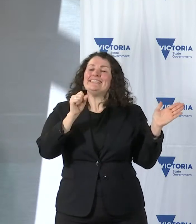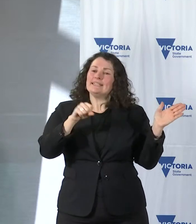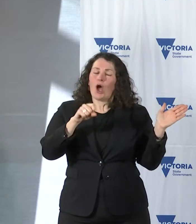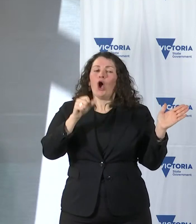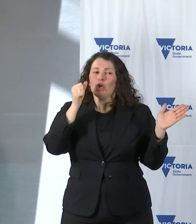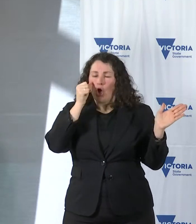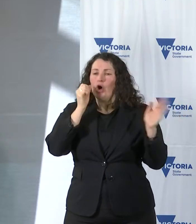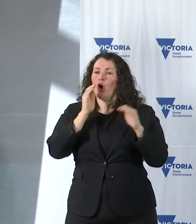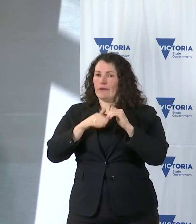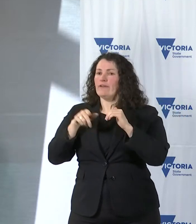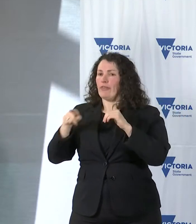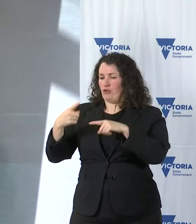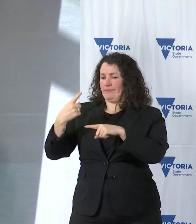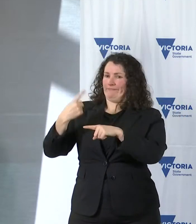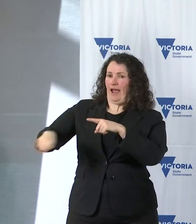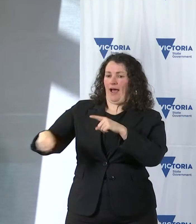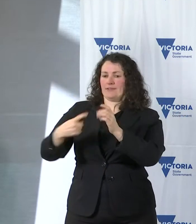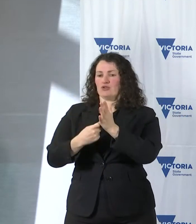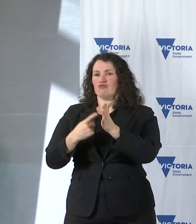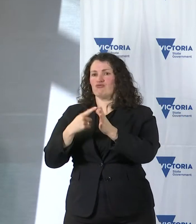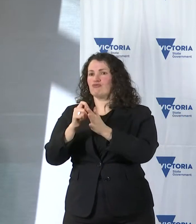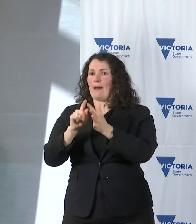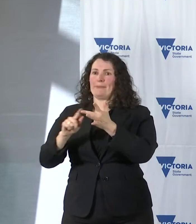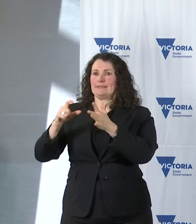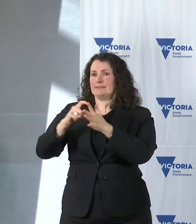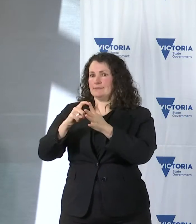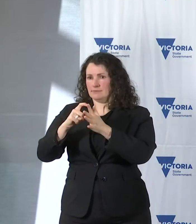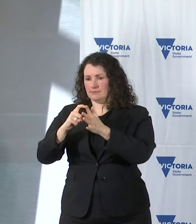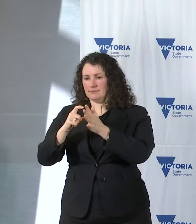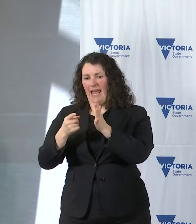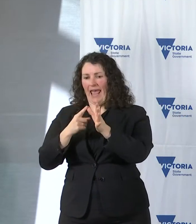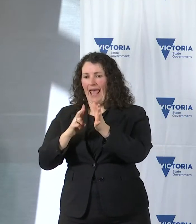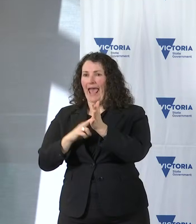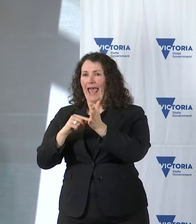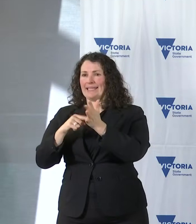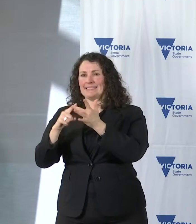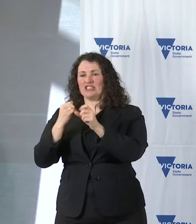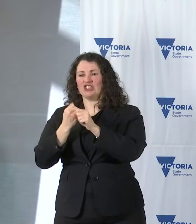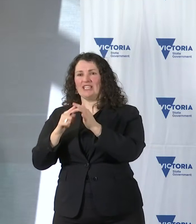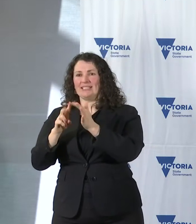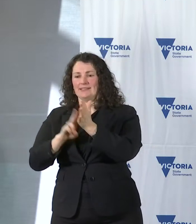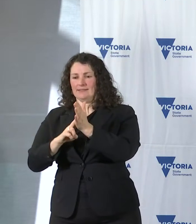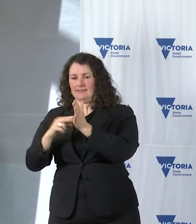the relative benefits of the rapid antigen